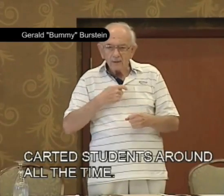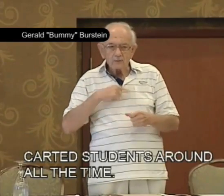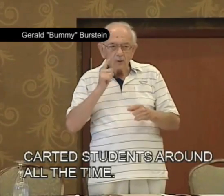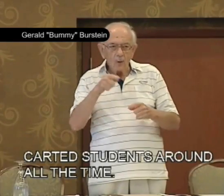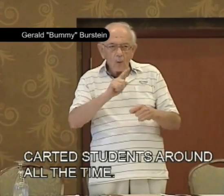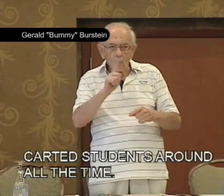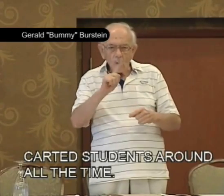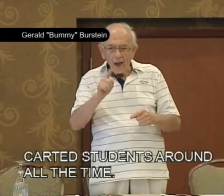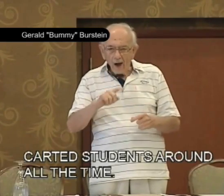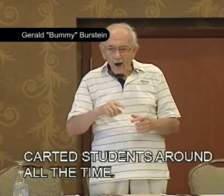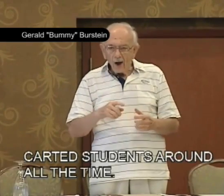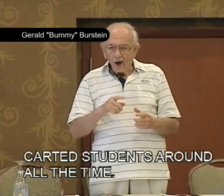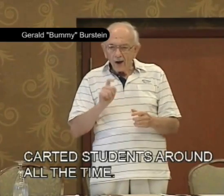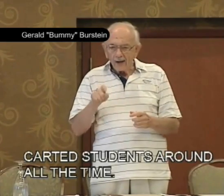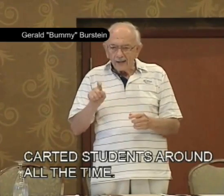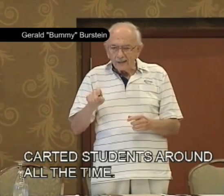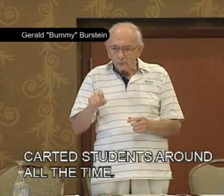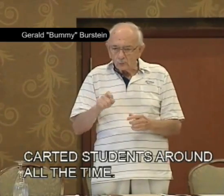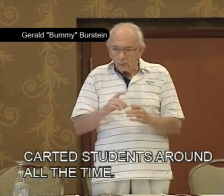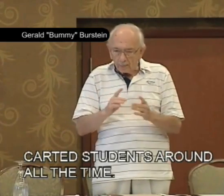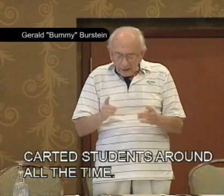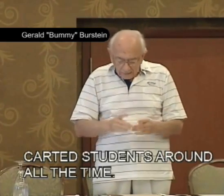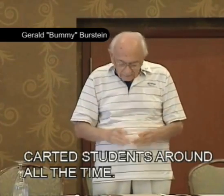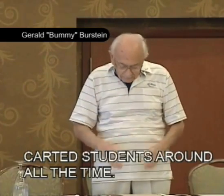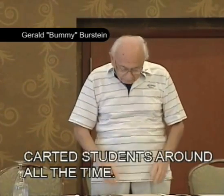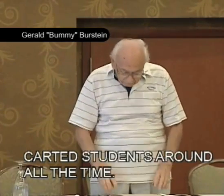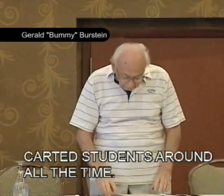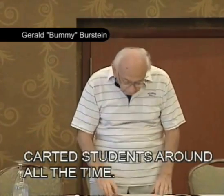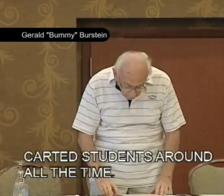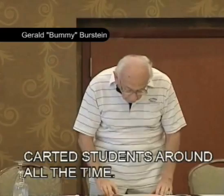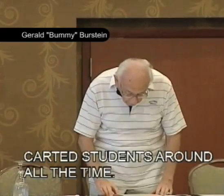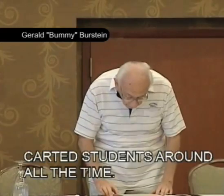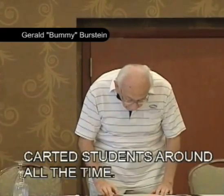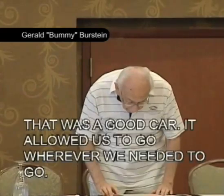good car it allowed us to go wherever we needed to go